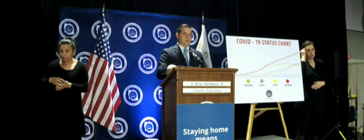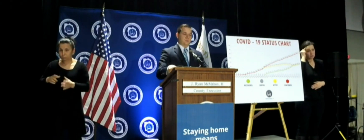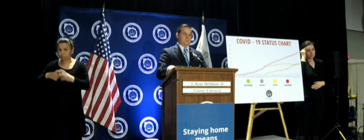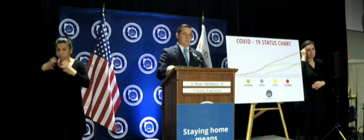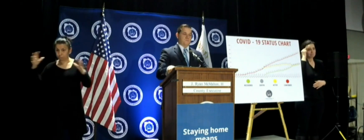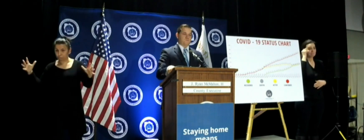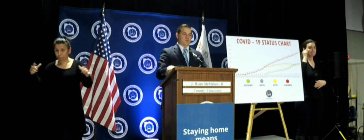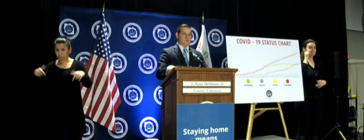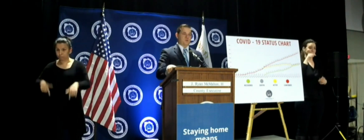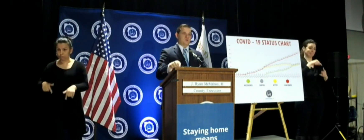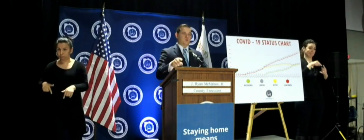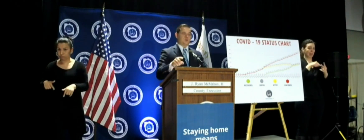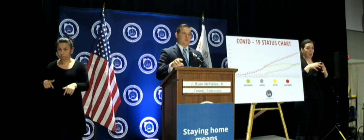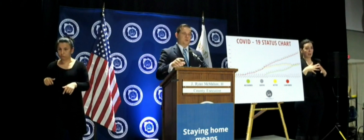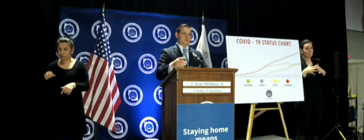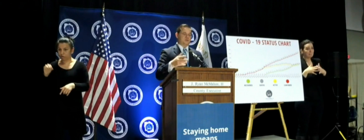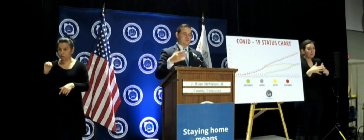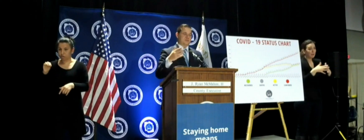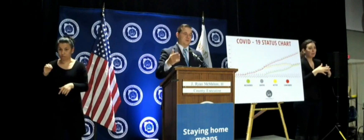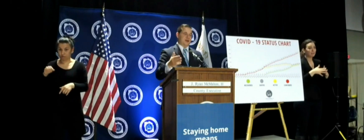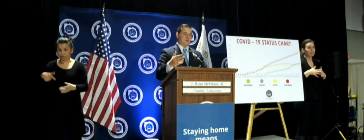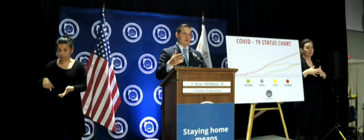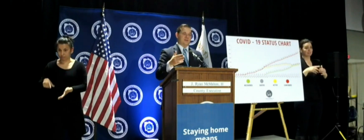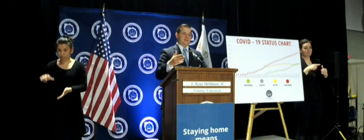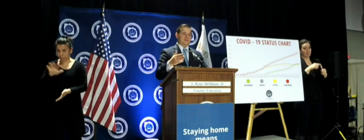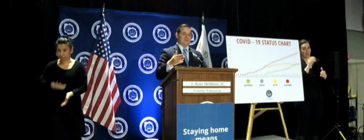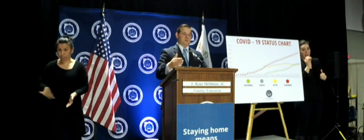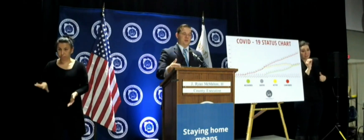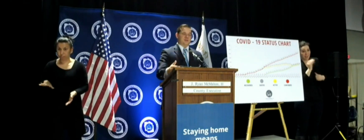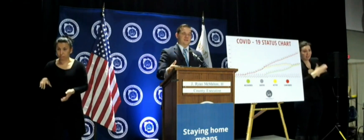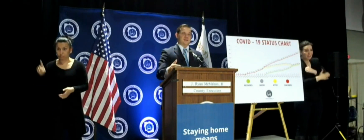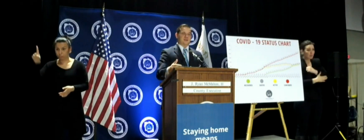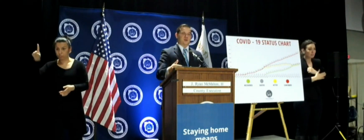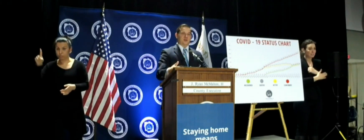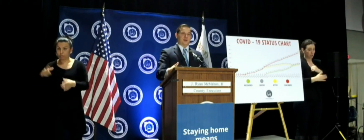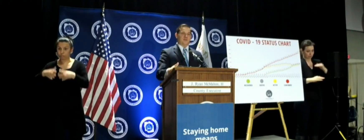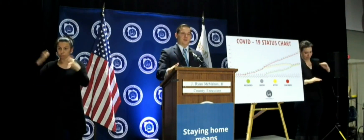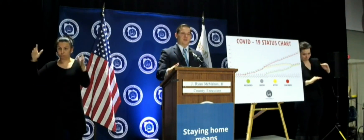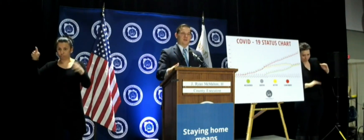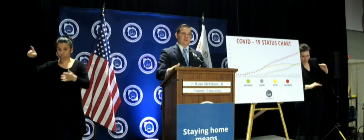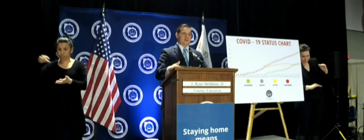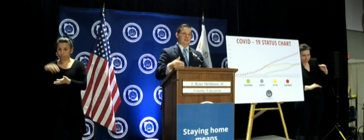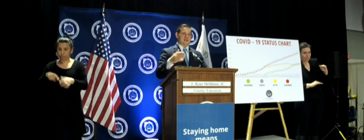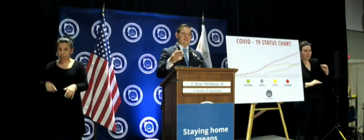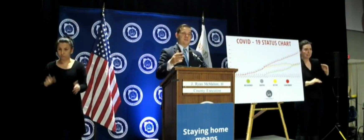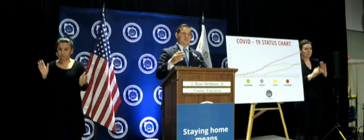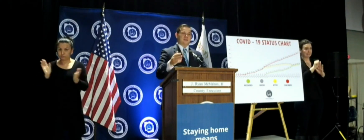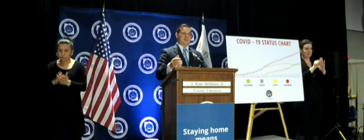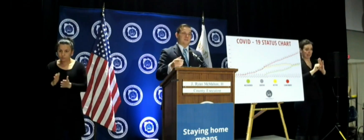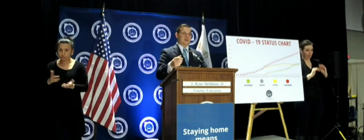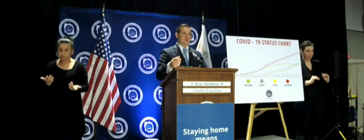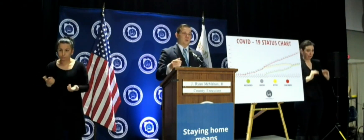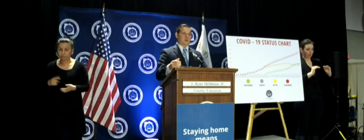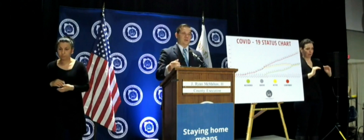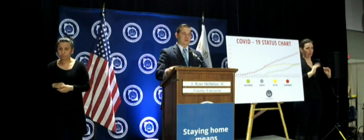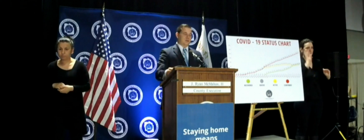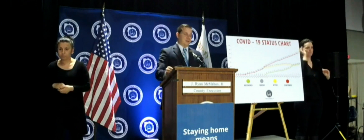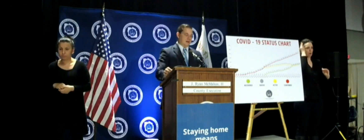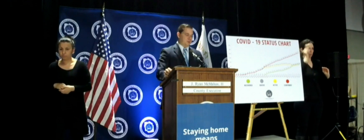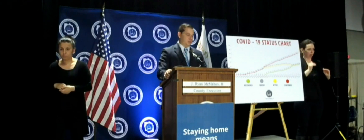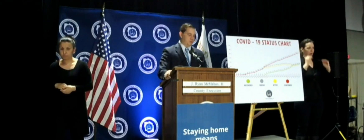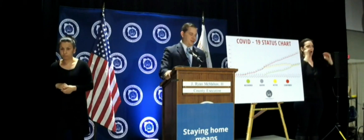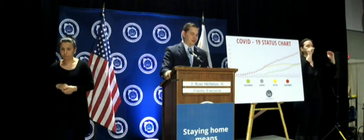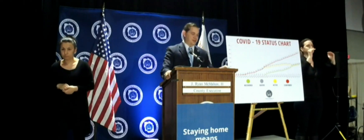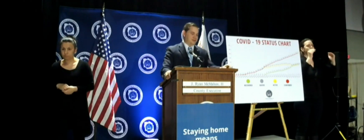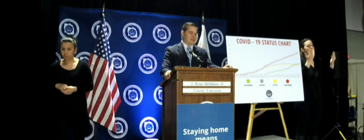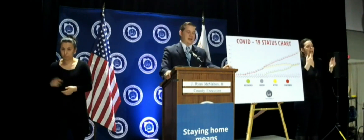people do, whenever the President or the governor says something and they make a rule, a lot